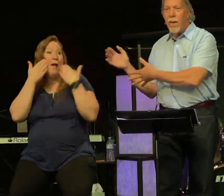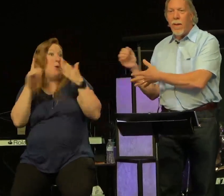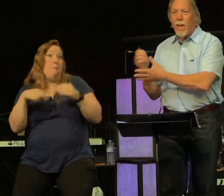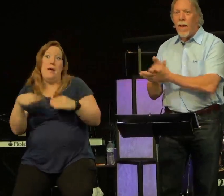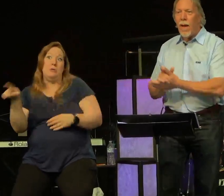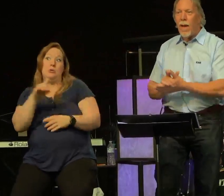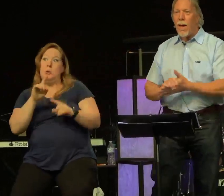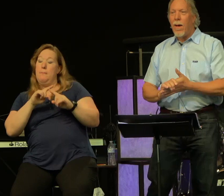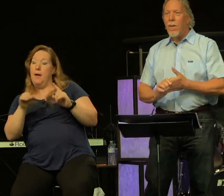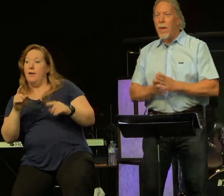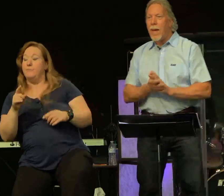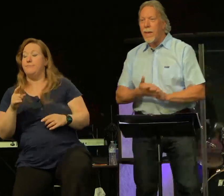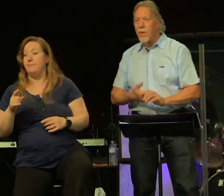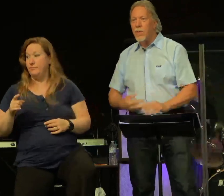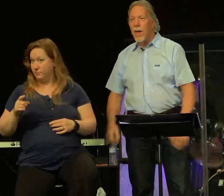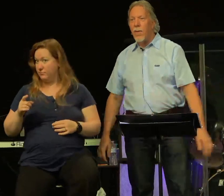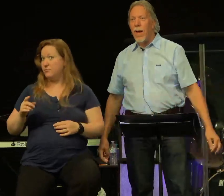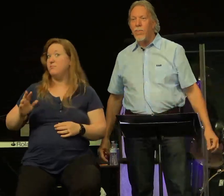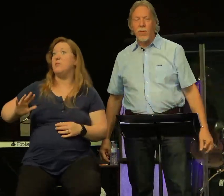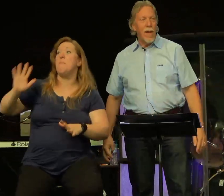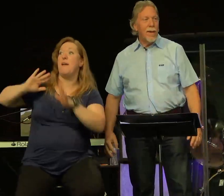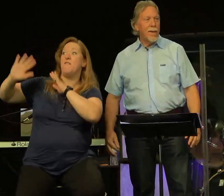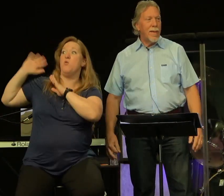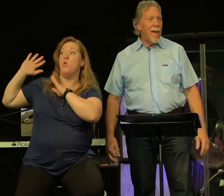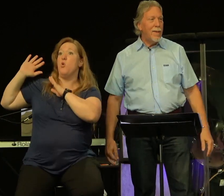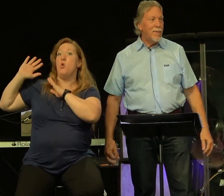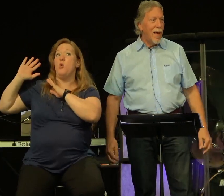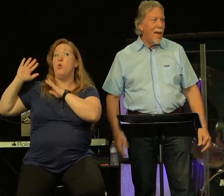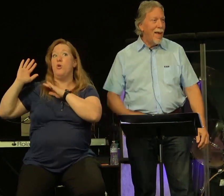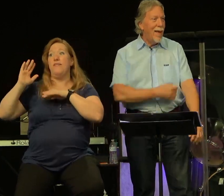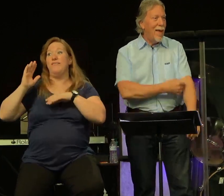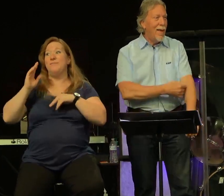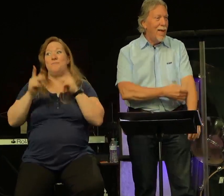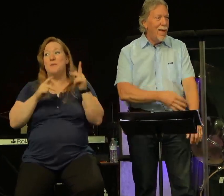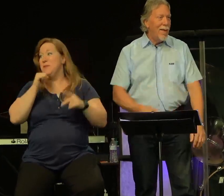but back years ago, that was not the case.